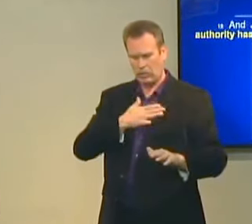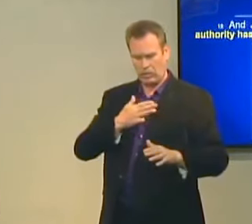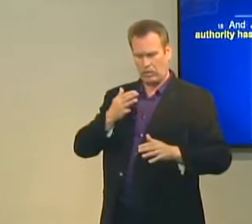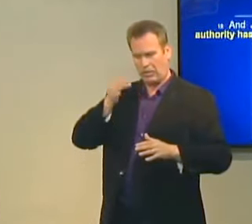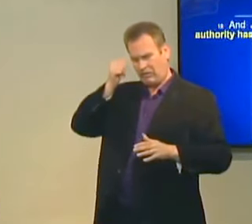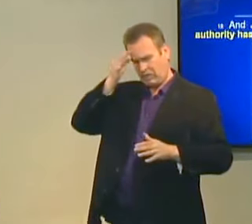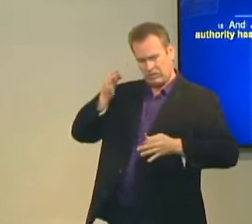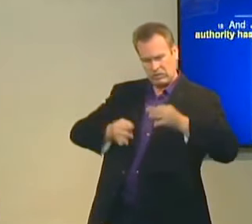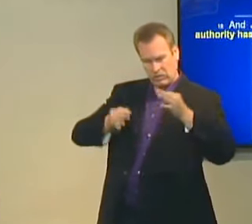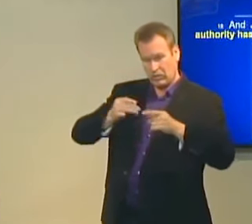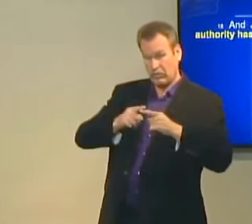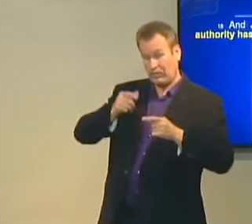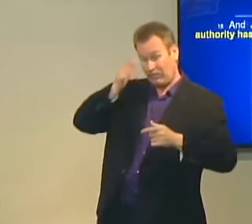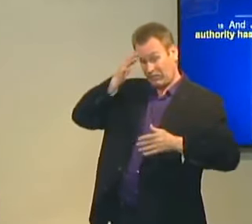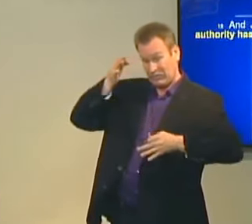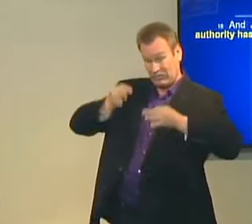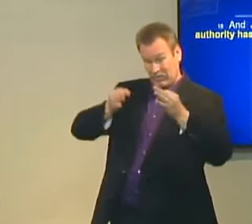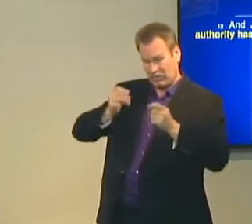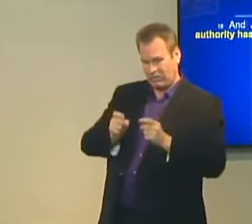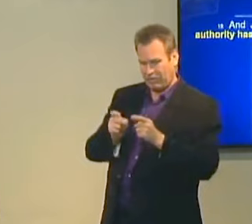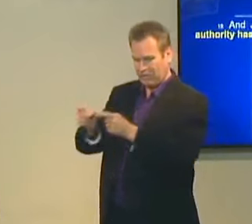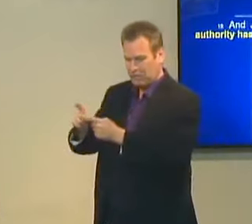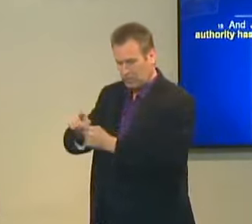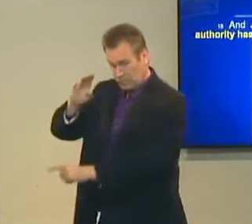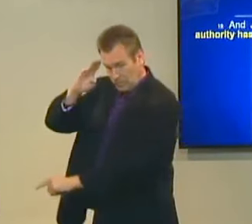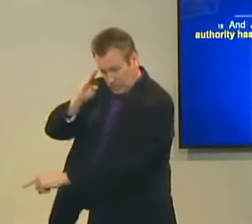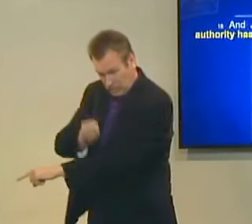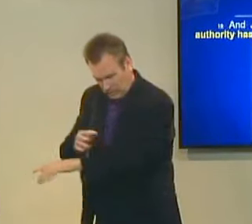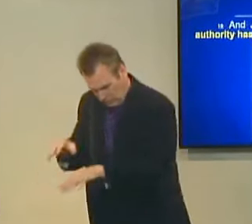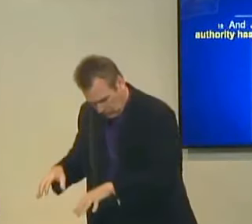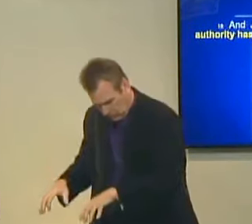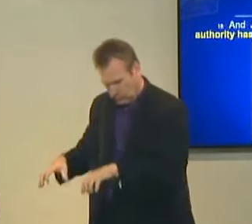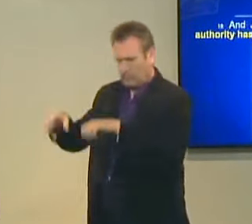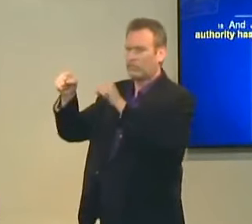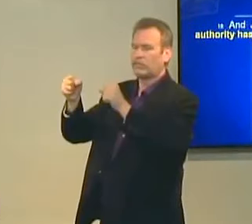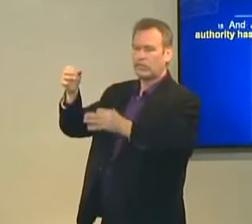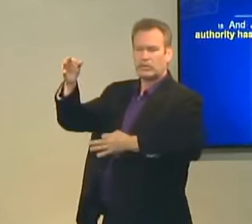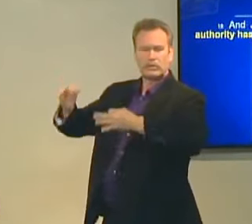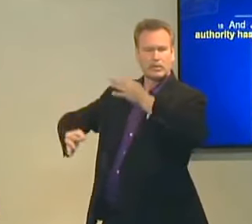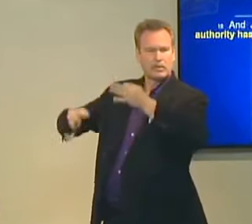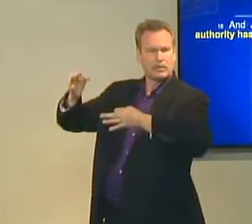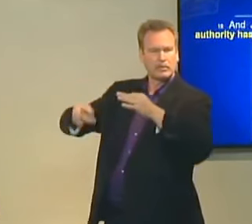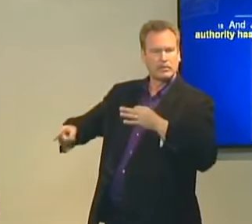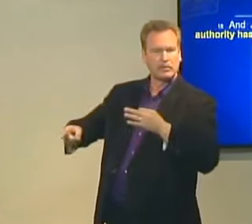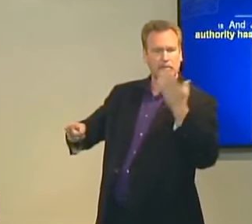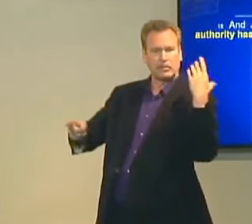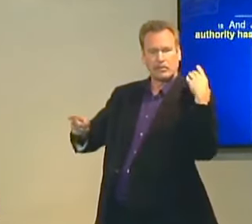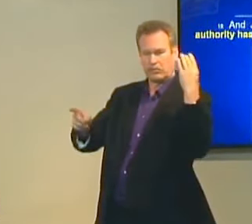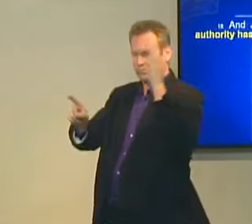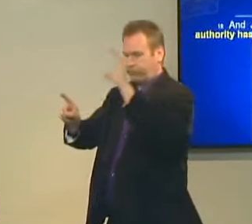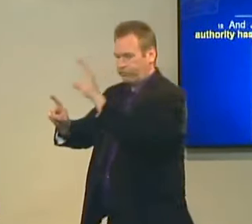Brother John says that God the Father gave